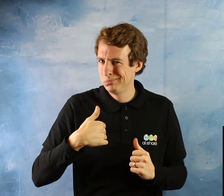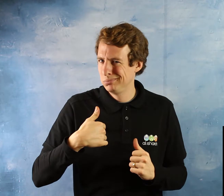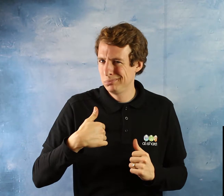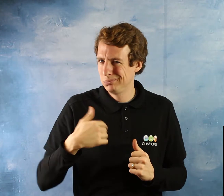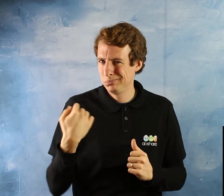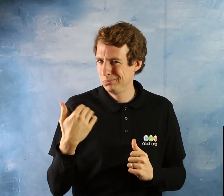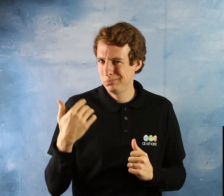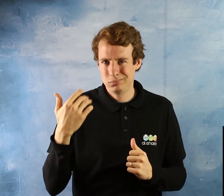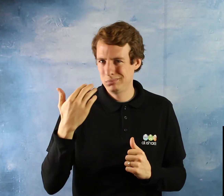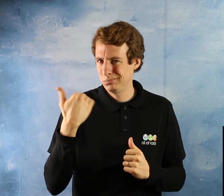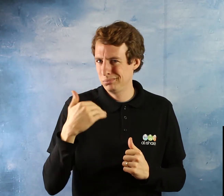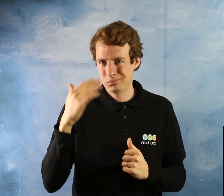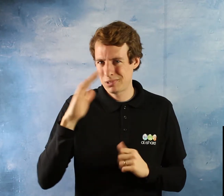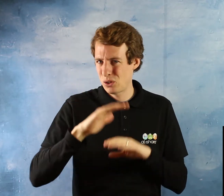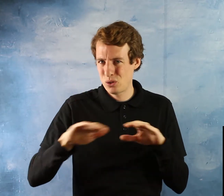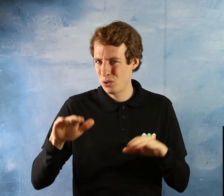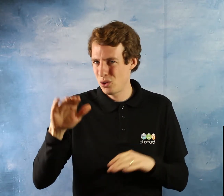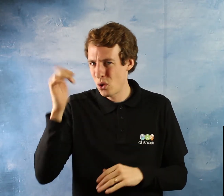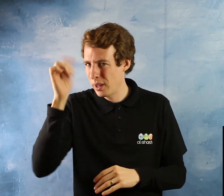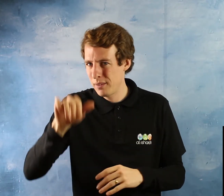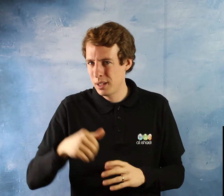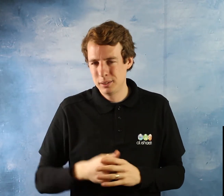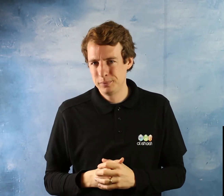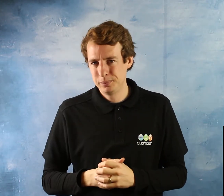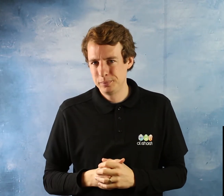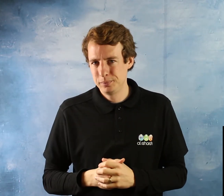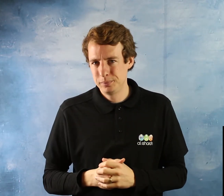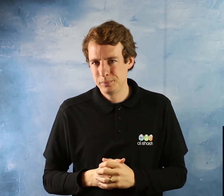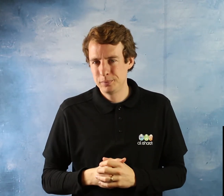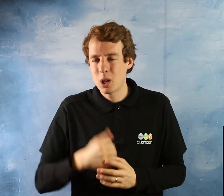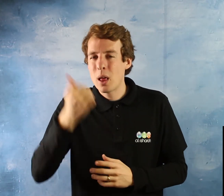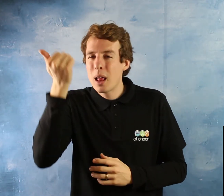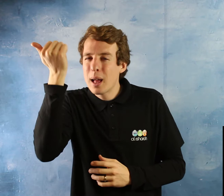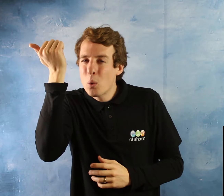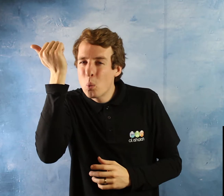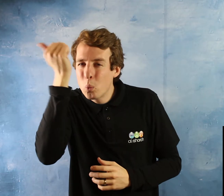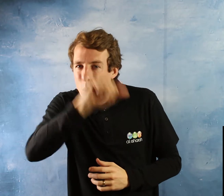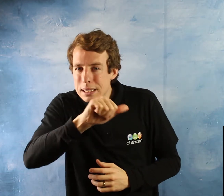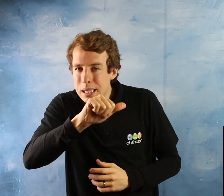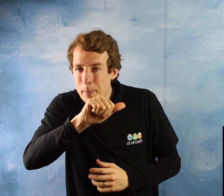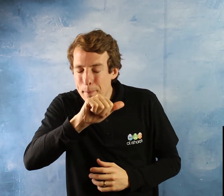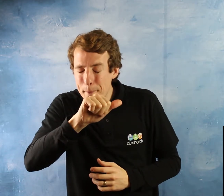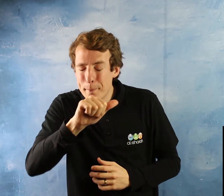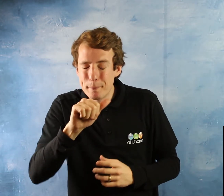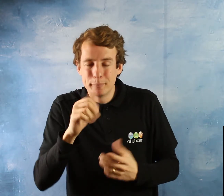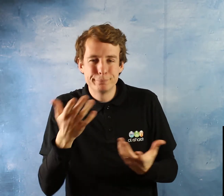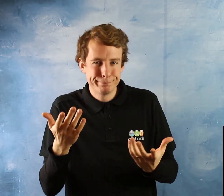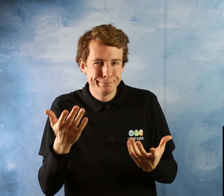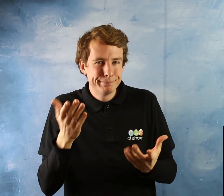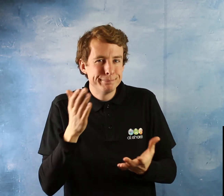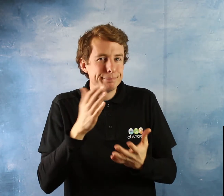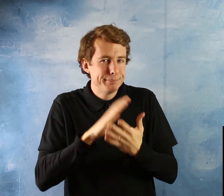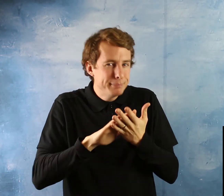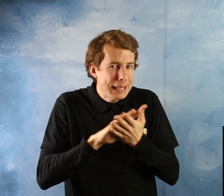impression ourselves will make. So this is, it's not wisdom. This is stupidity. It